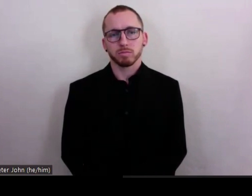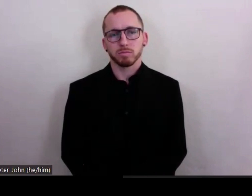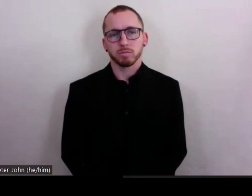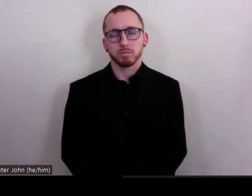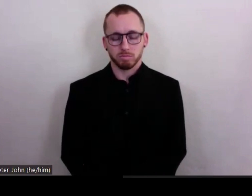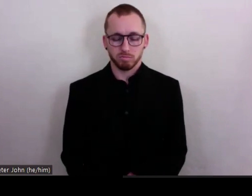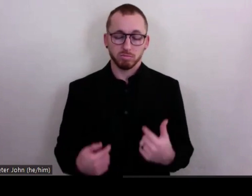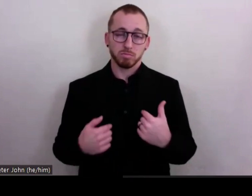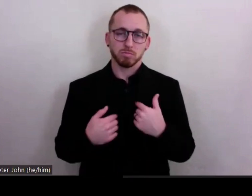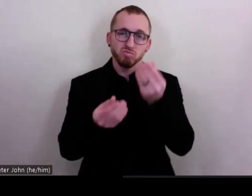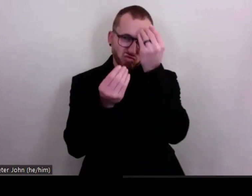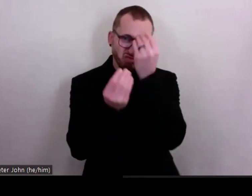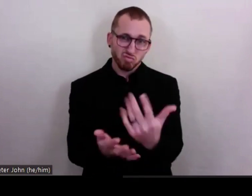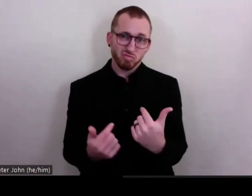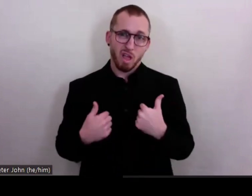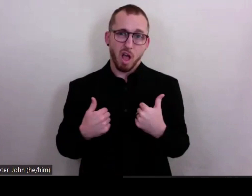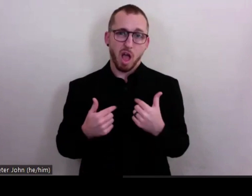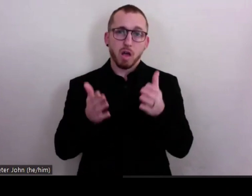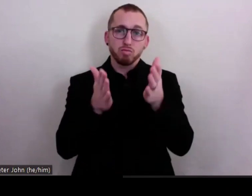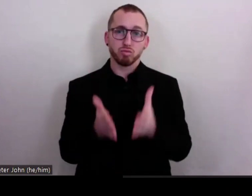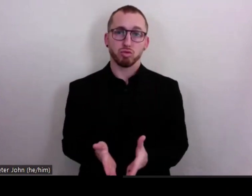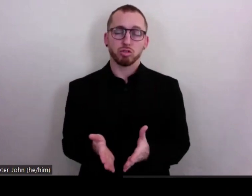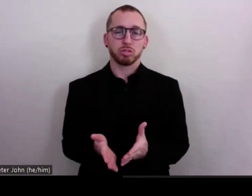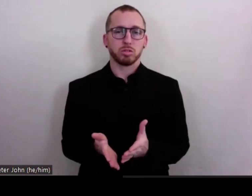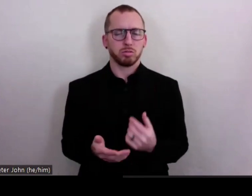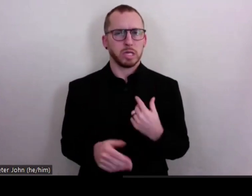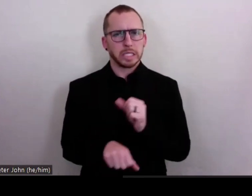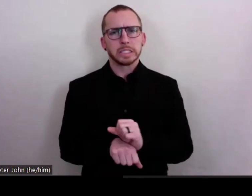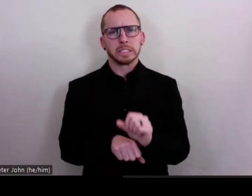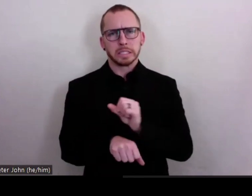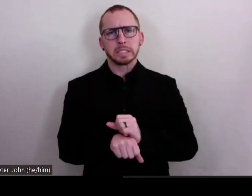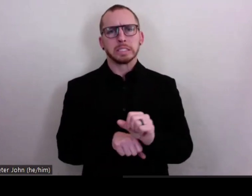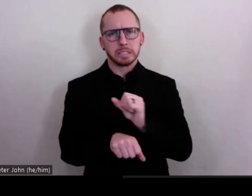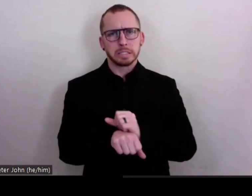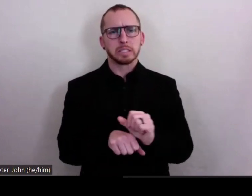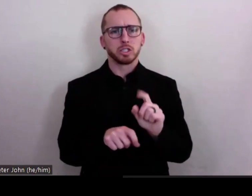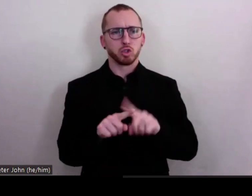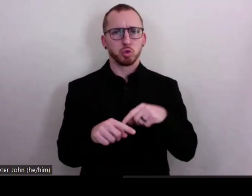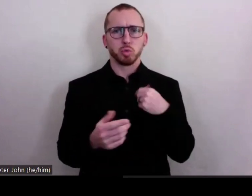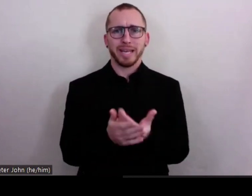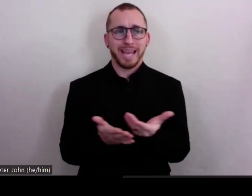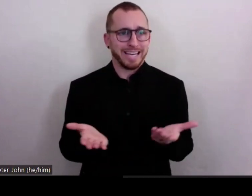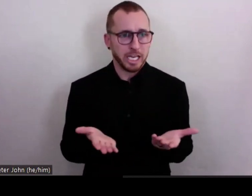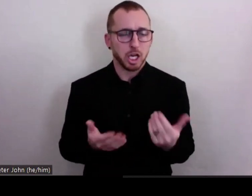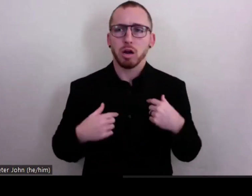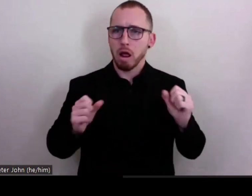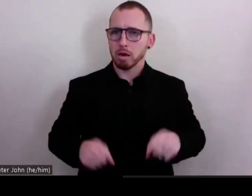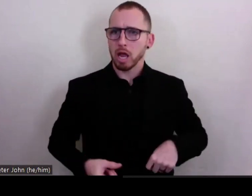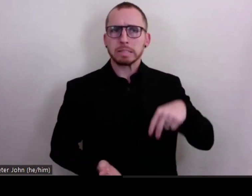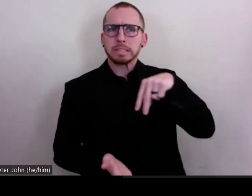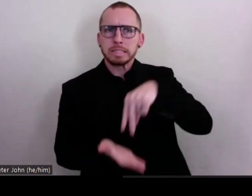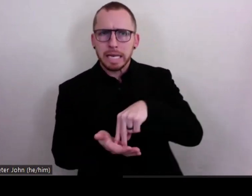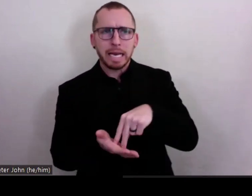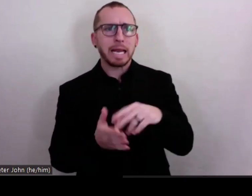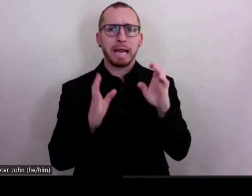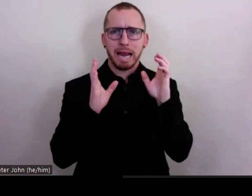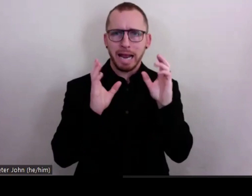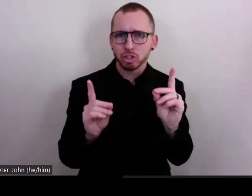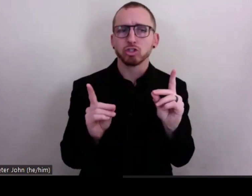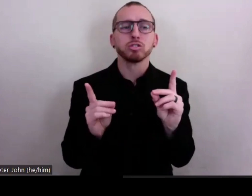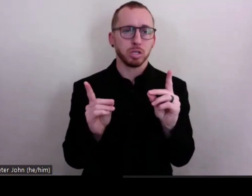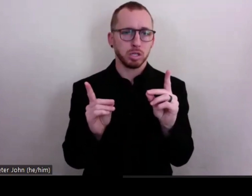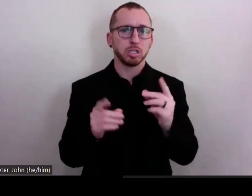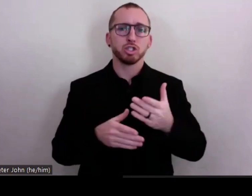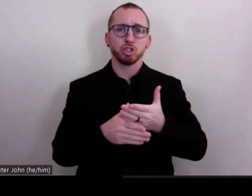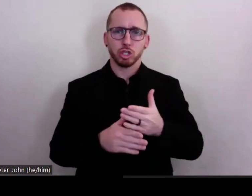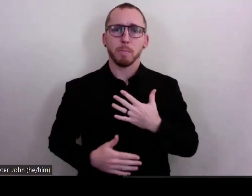somebody who had to work very hard to get to this point where I'm able to stand here and educate and share